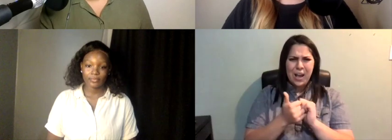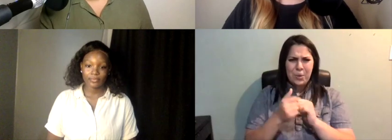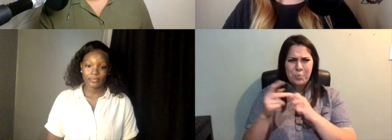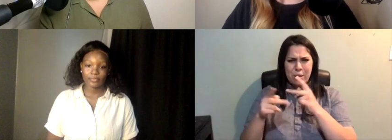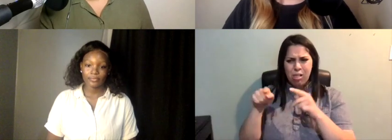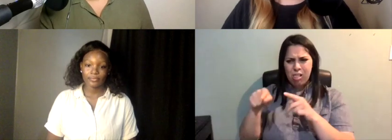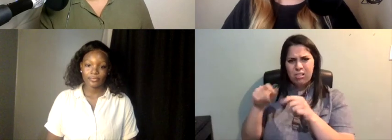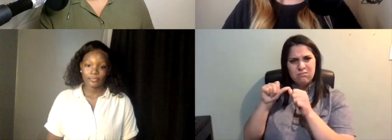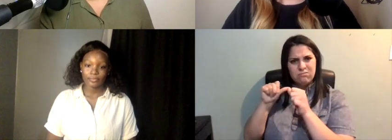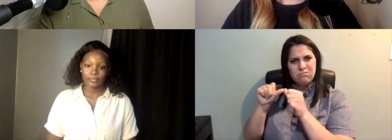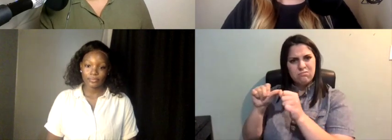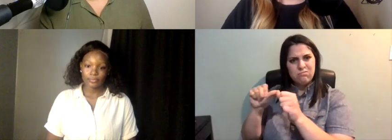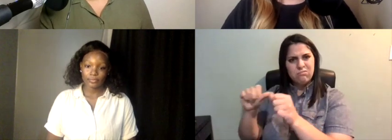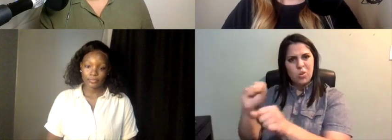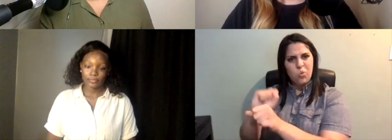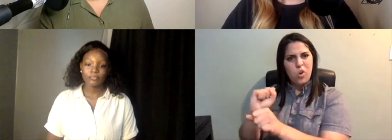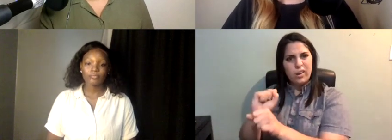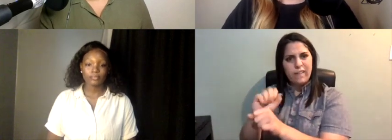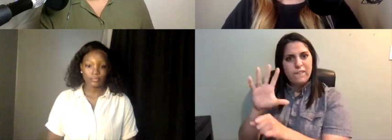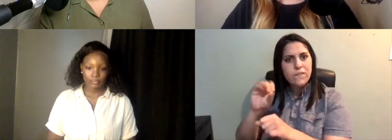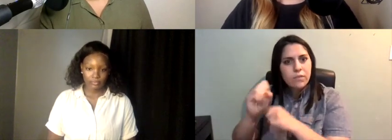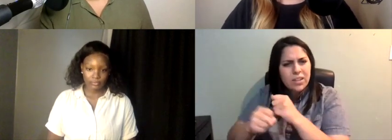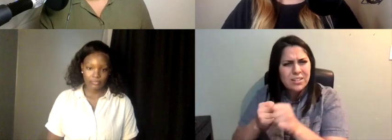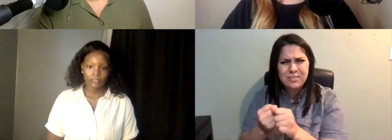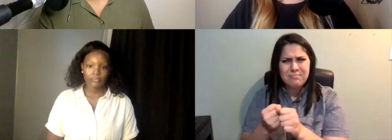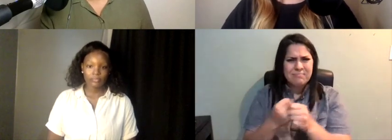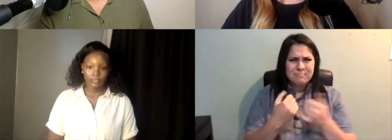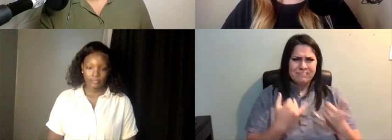like the culture and the world we live